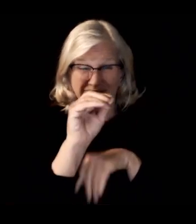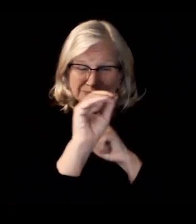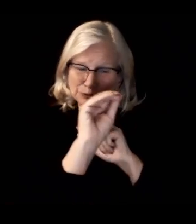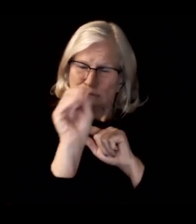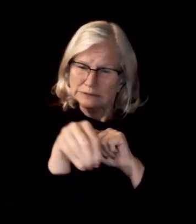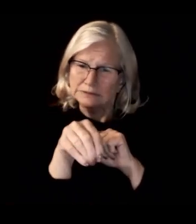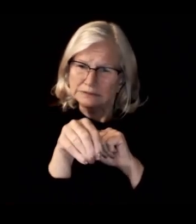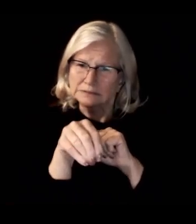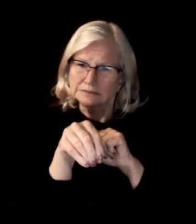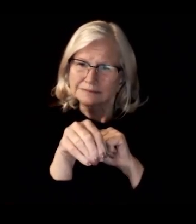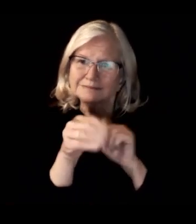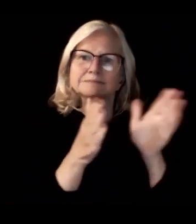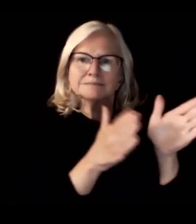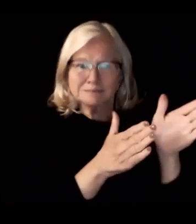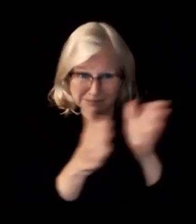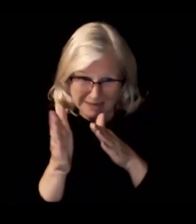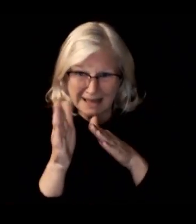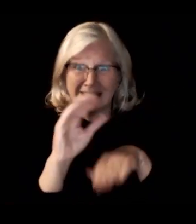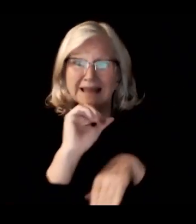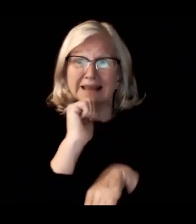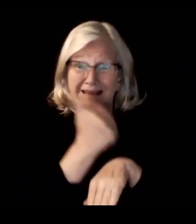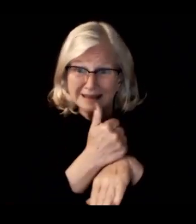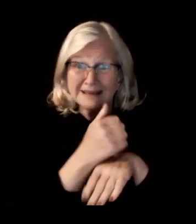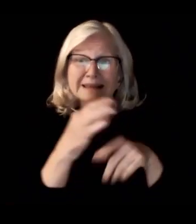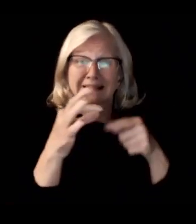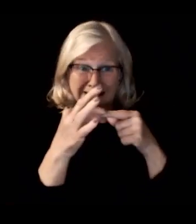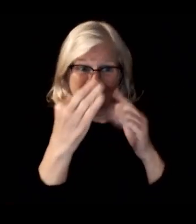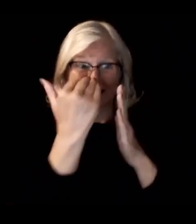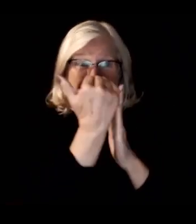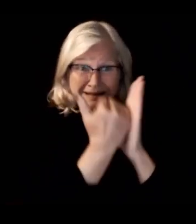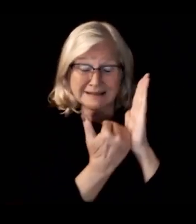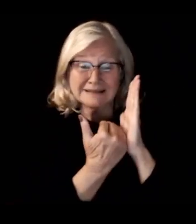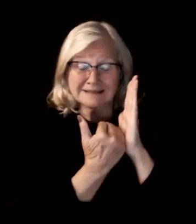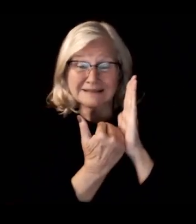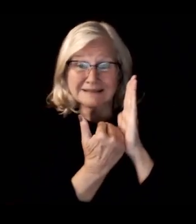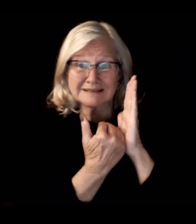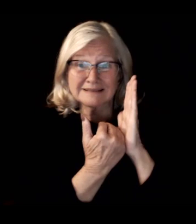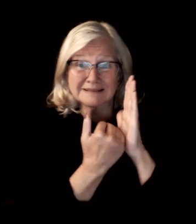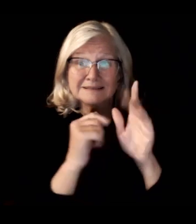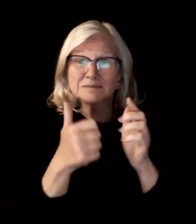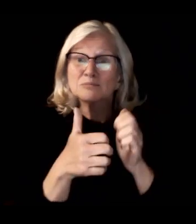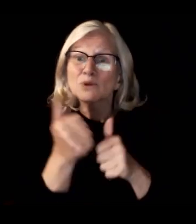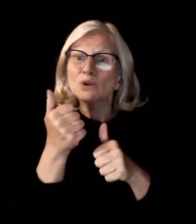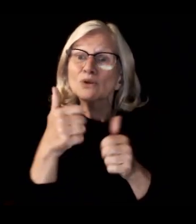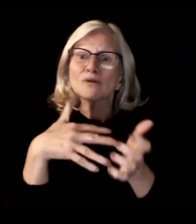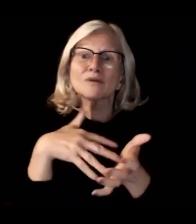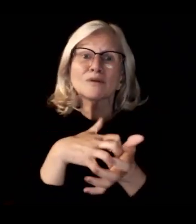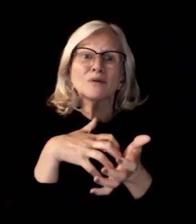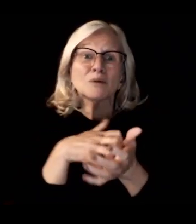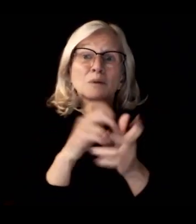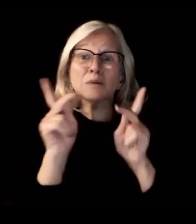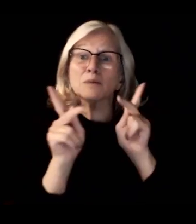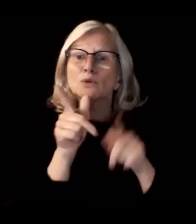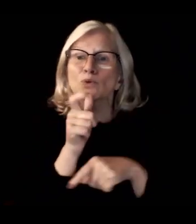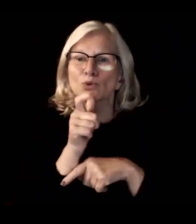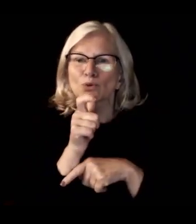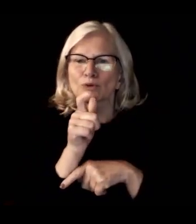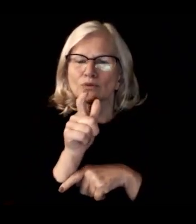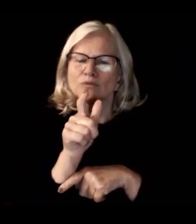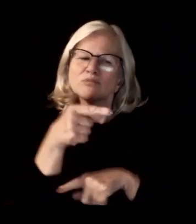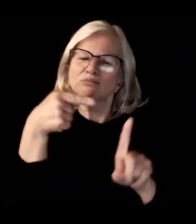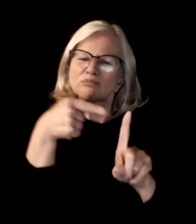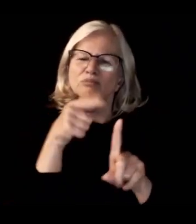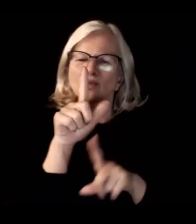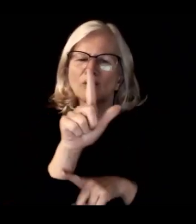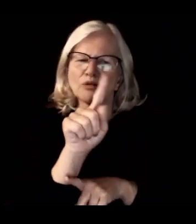future coming months. The most vulnerable populations live in long-term care facilities. It is important that anyone